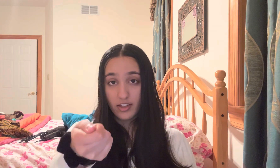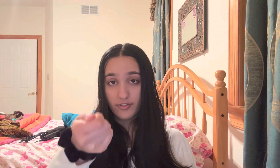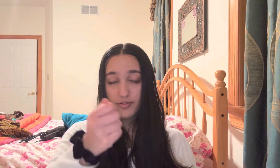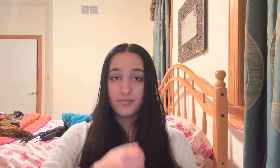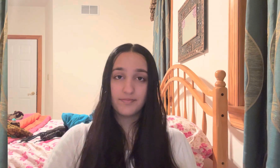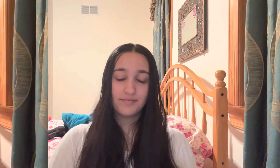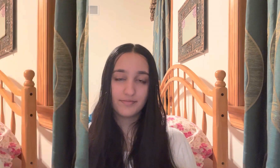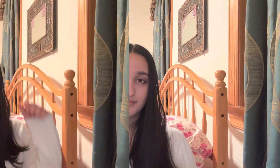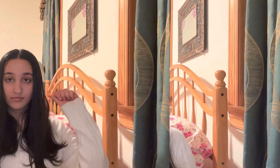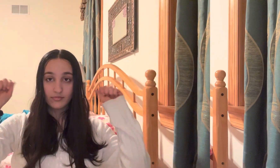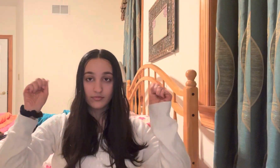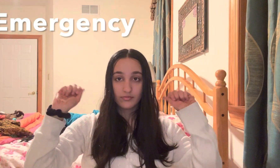give.